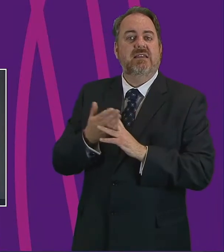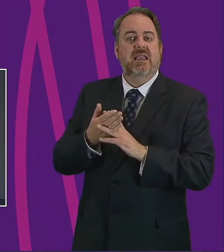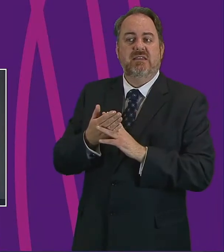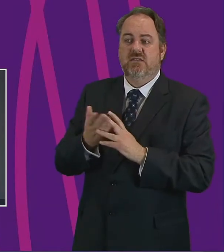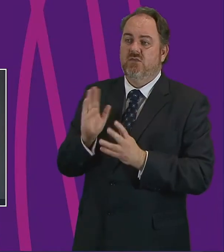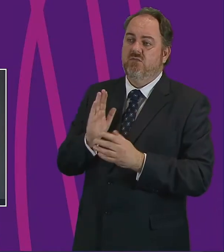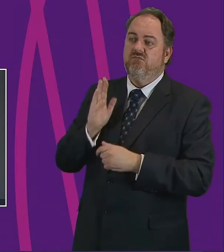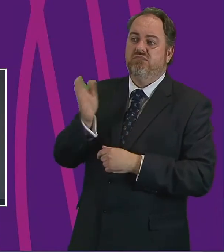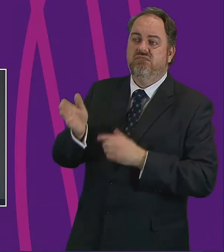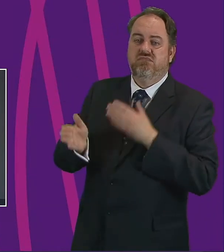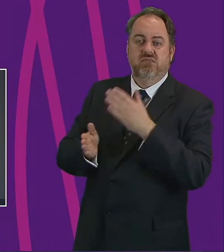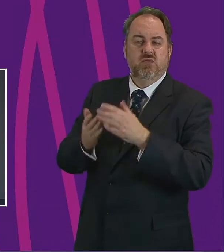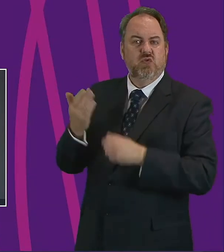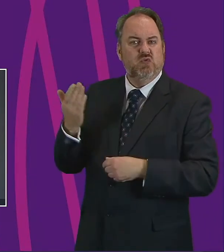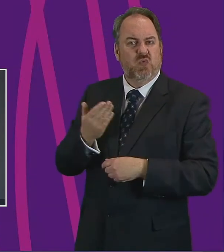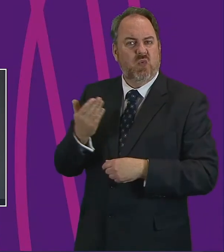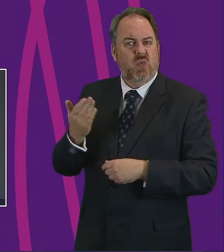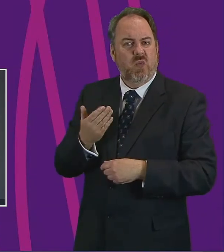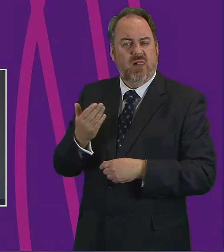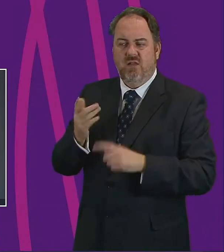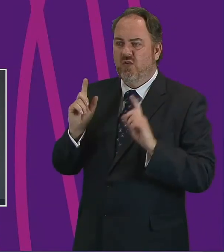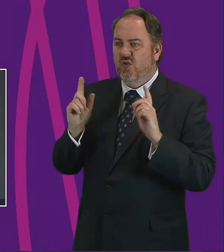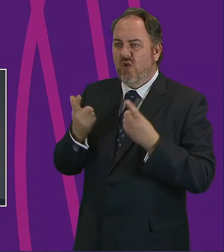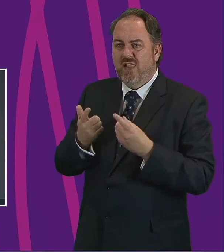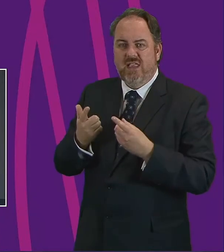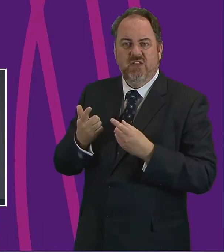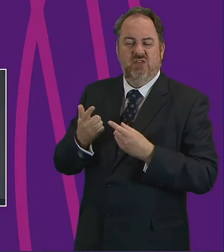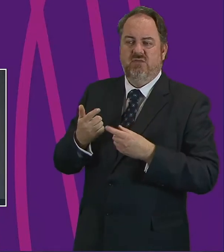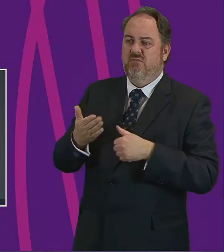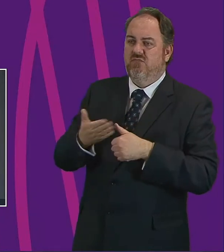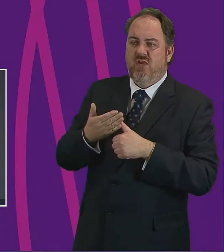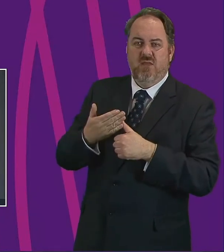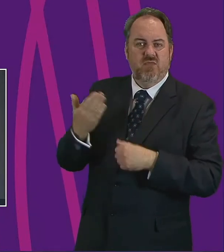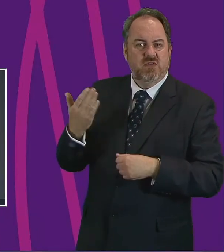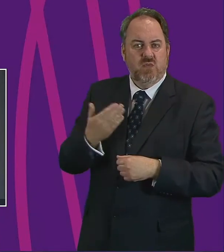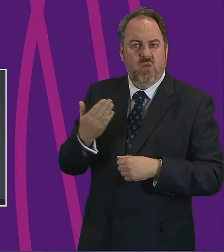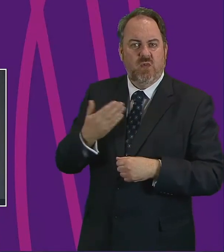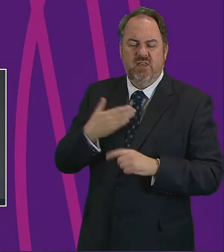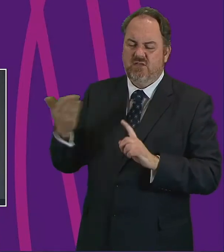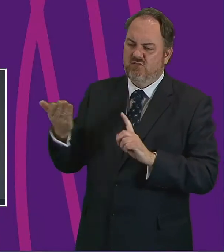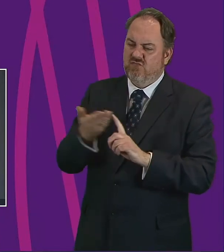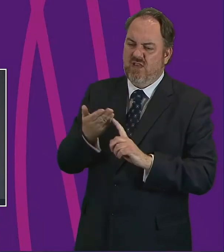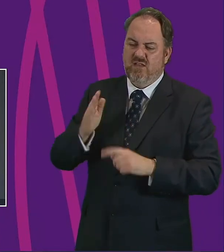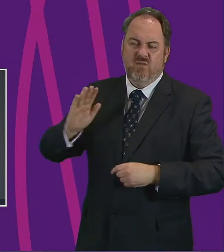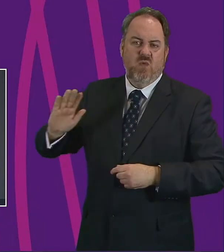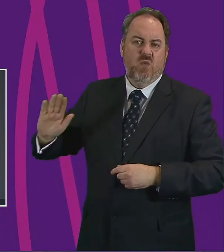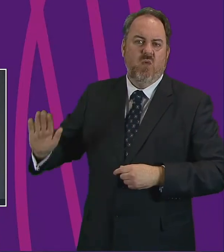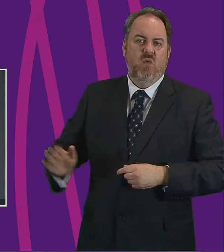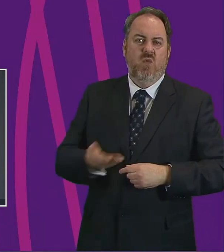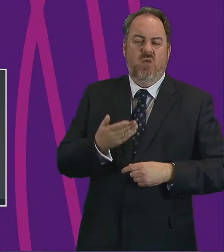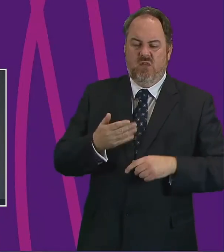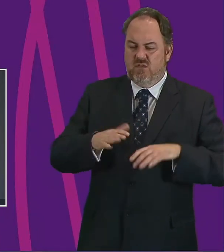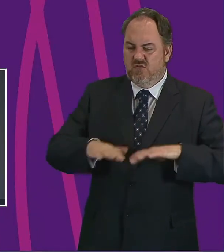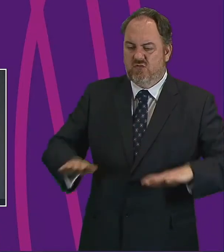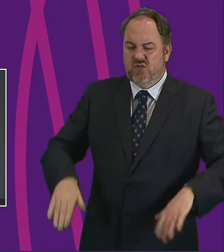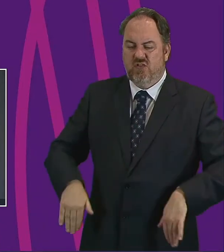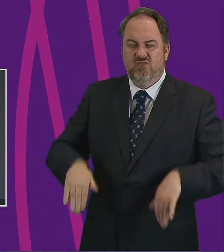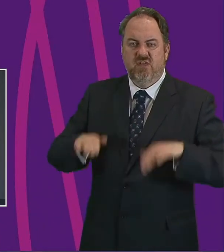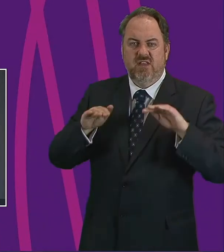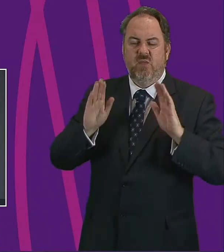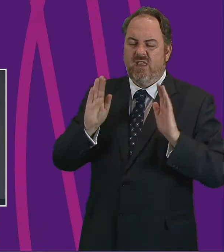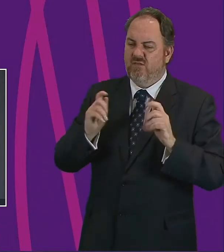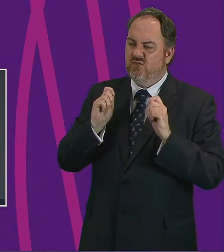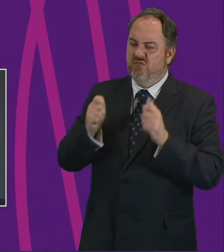of Scottish education. So young people must be able to gain access to education services on an equitable